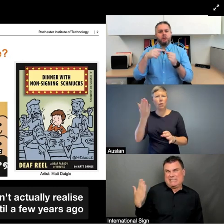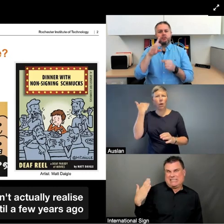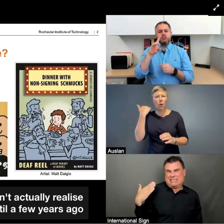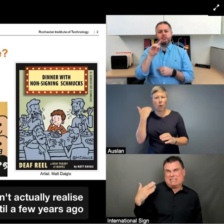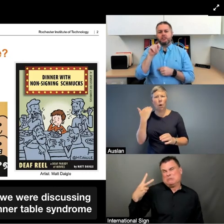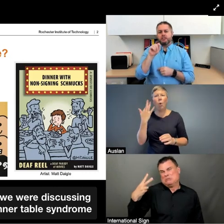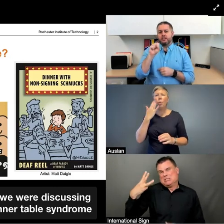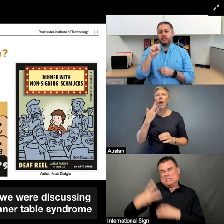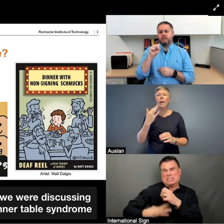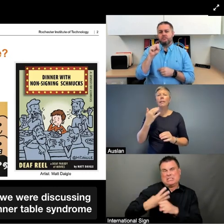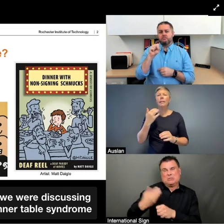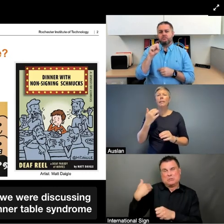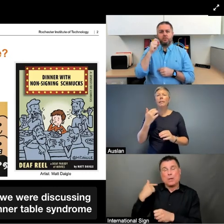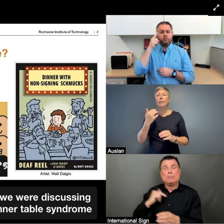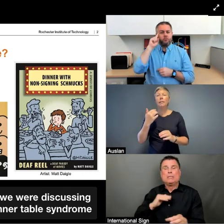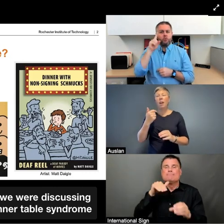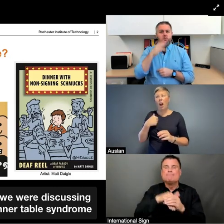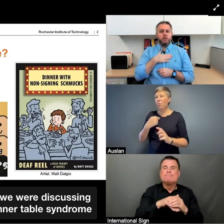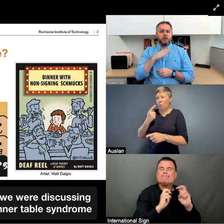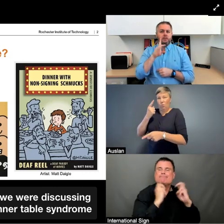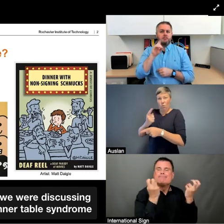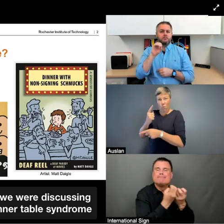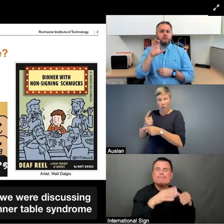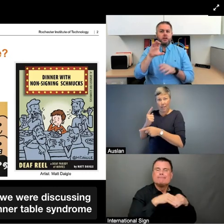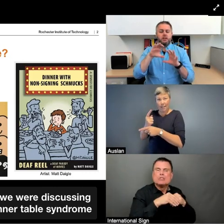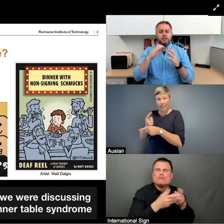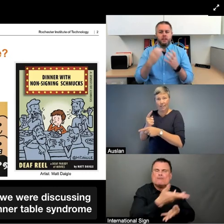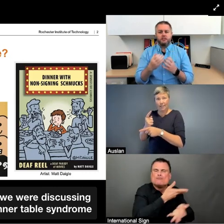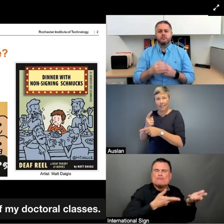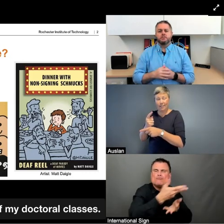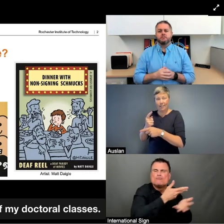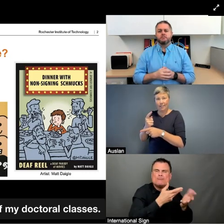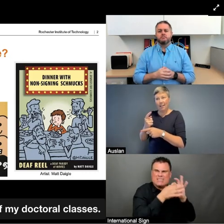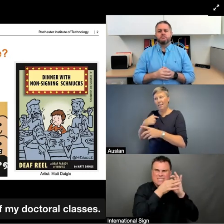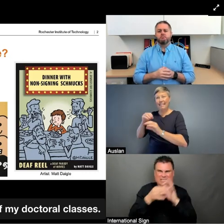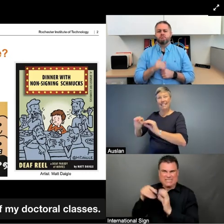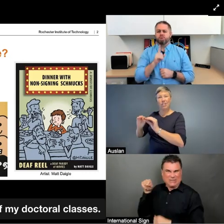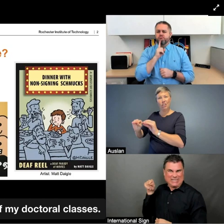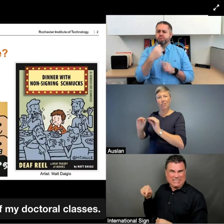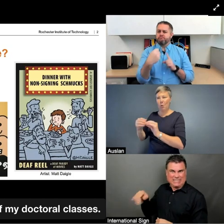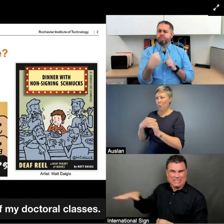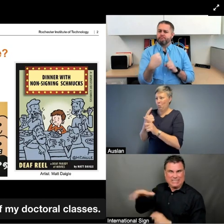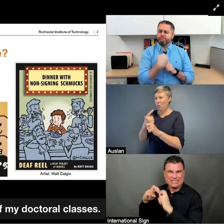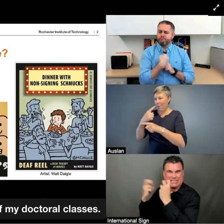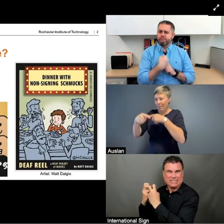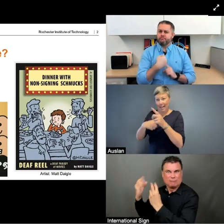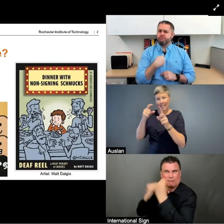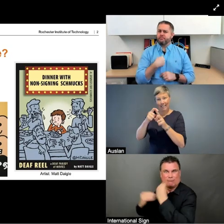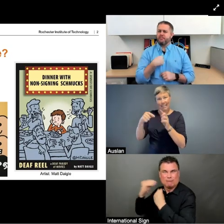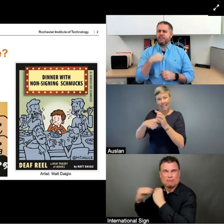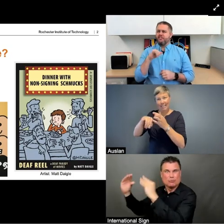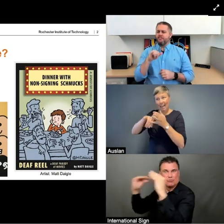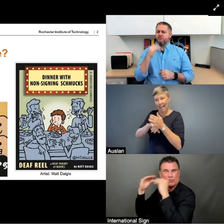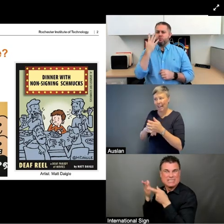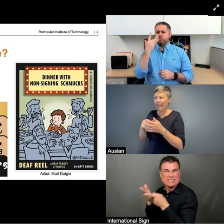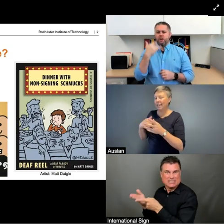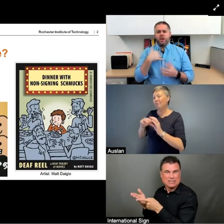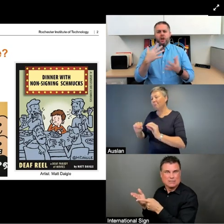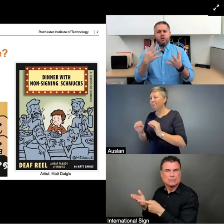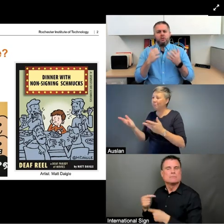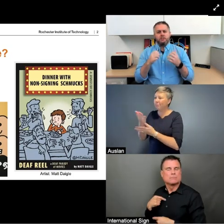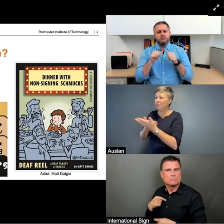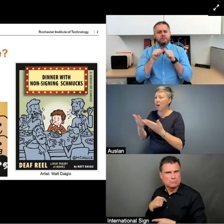years ago when we were discussing the dinner table syndrome in one of my doctoral classes.